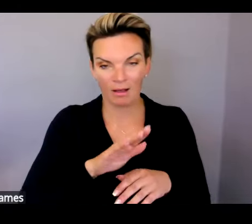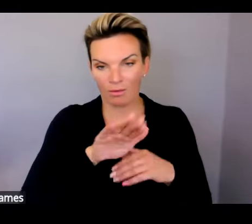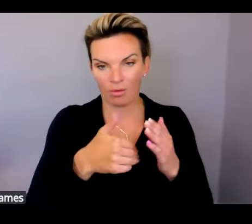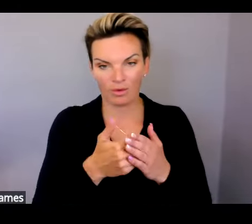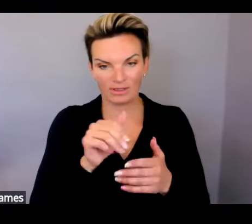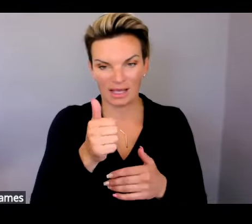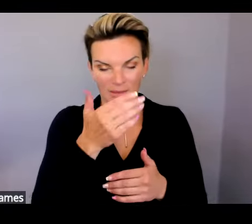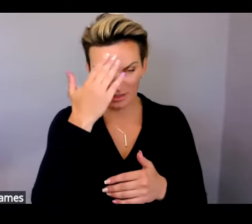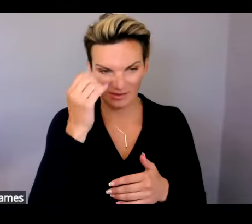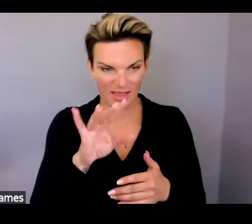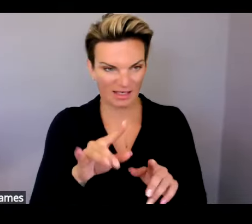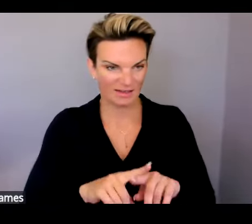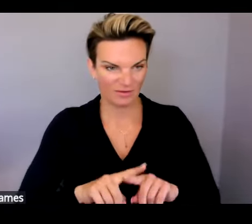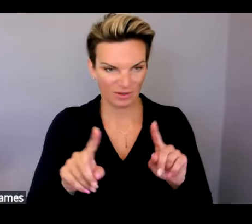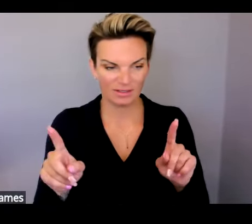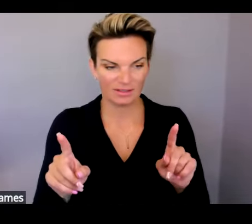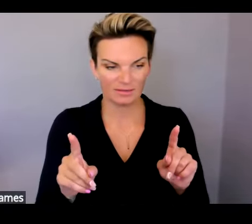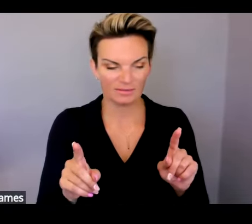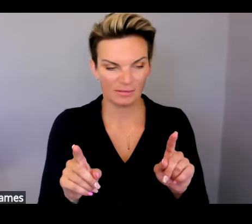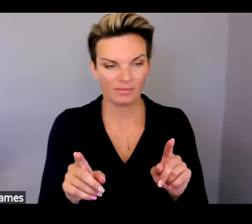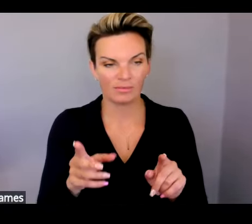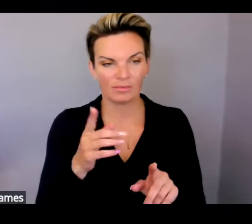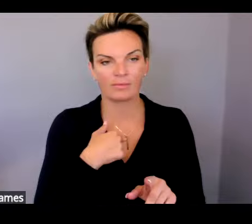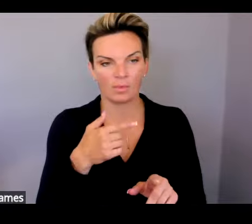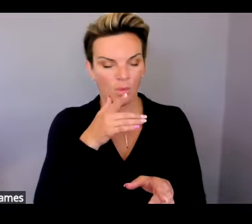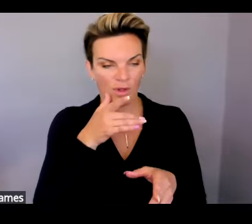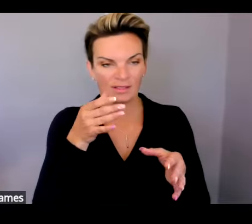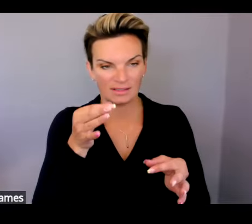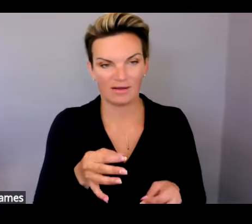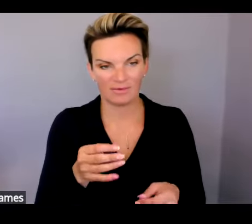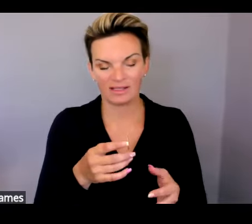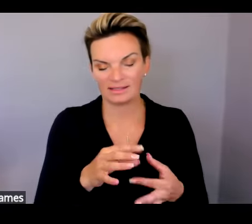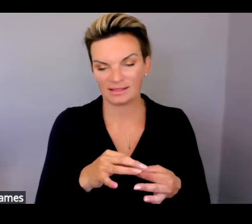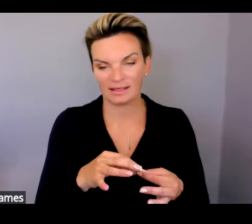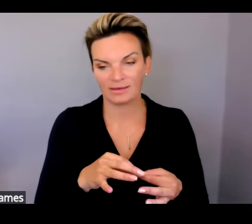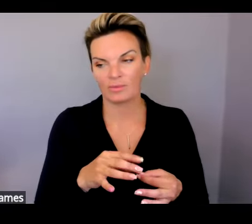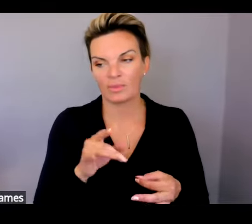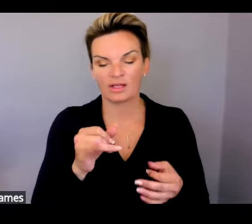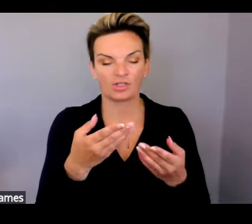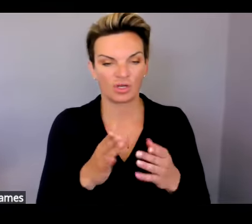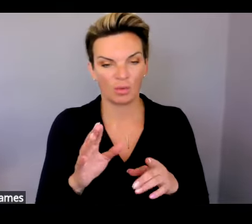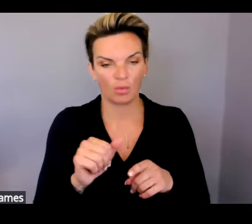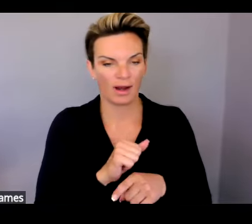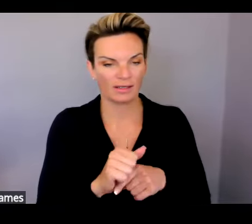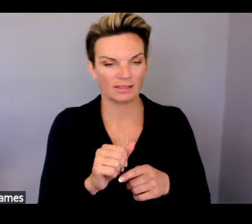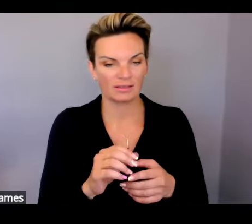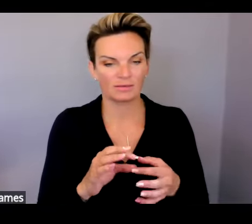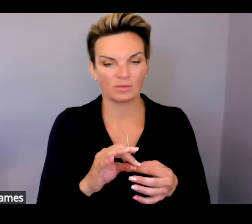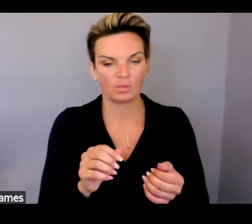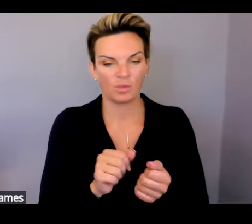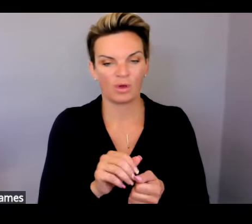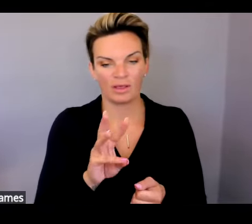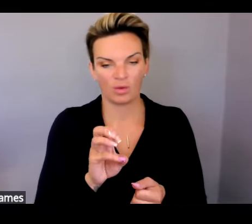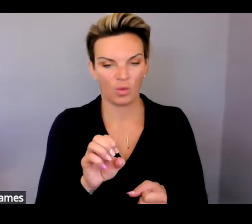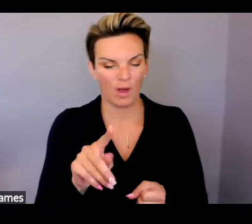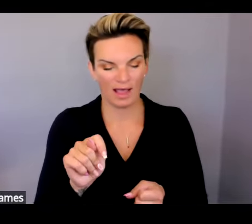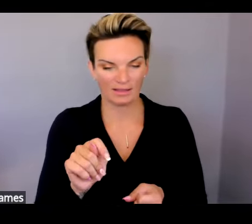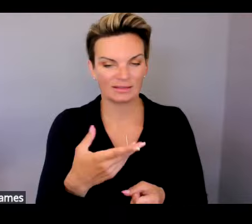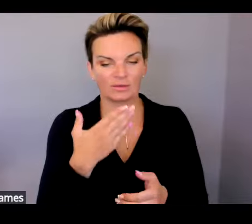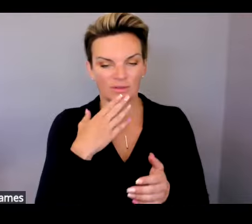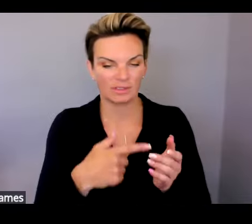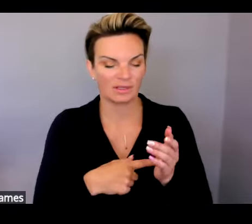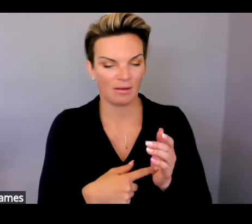difference. We will certainly say the general practice, like what we did with West, for example, with the individuals,